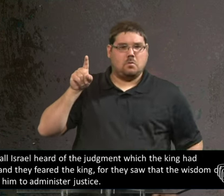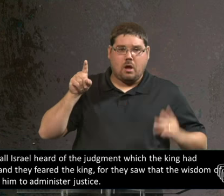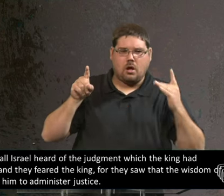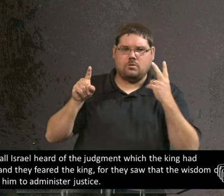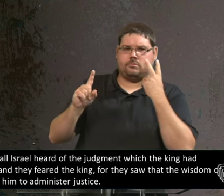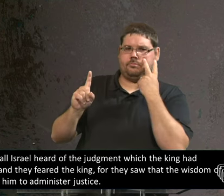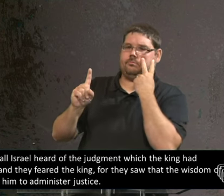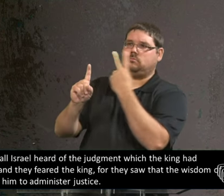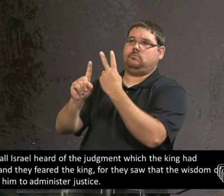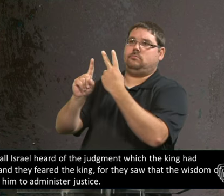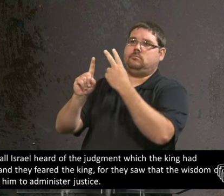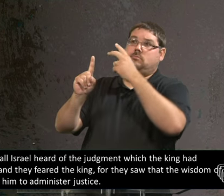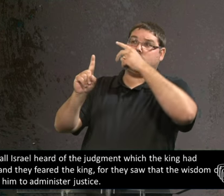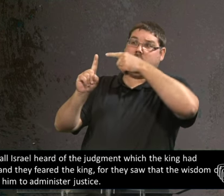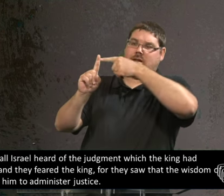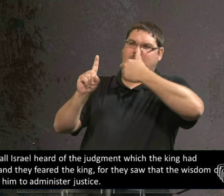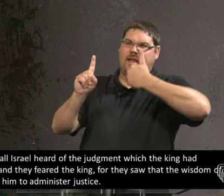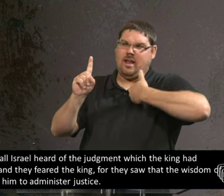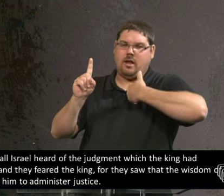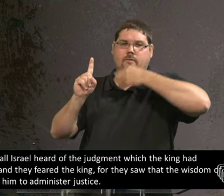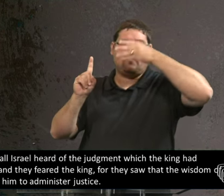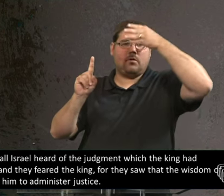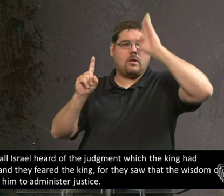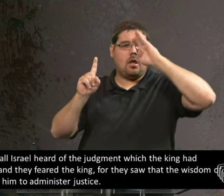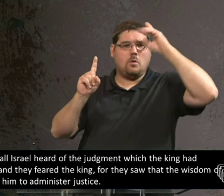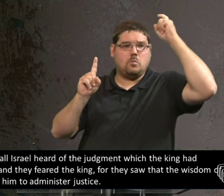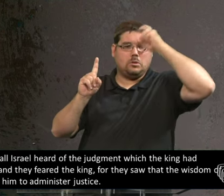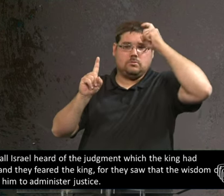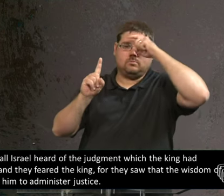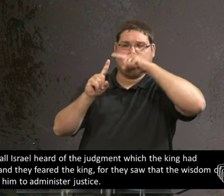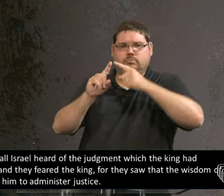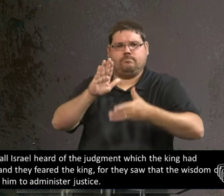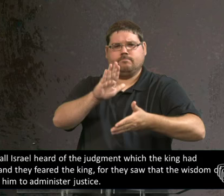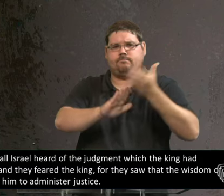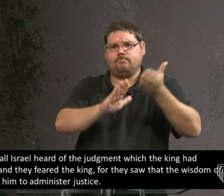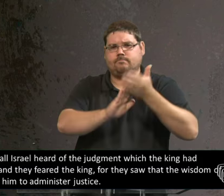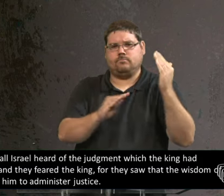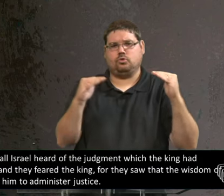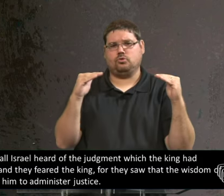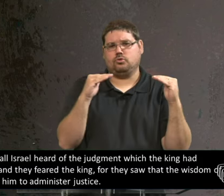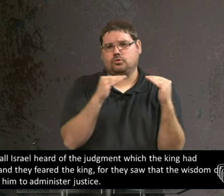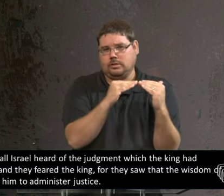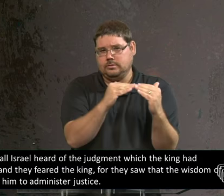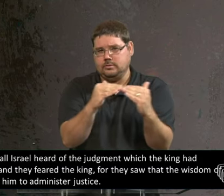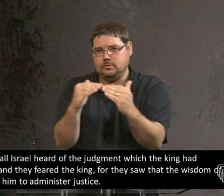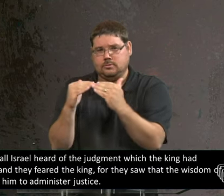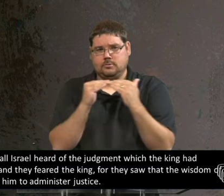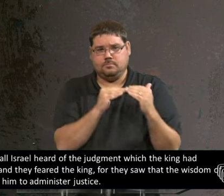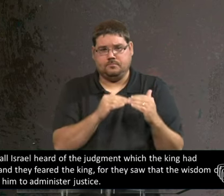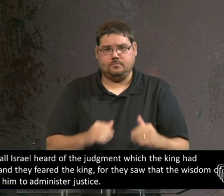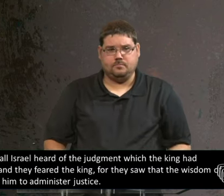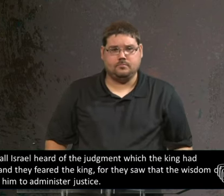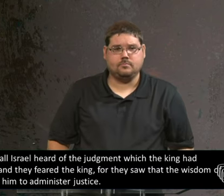king, for they saw that the wisdom of God was in him to administer justice.